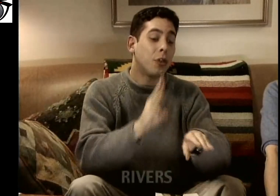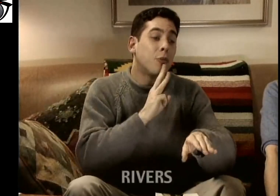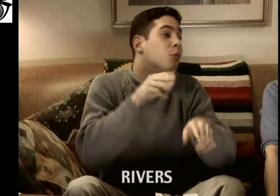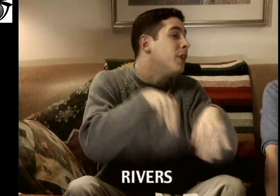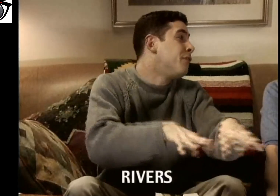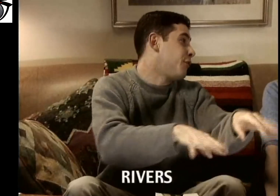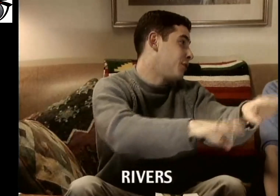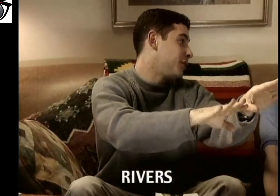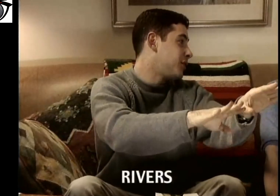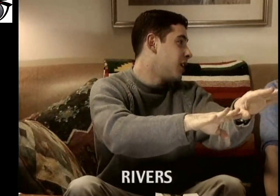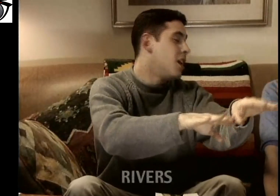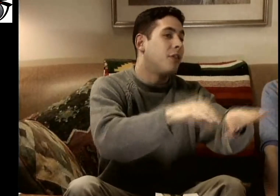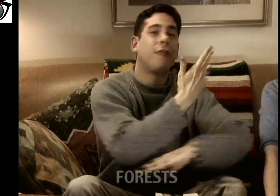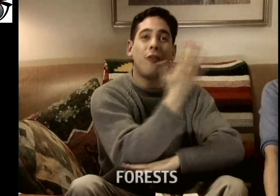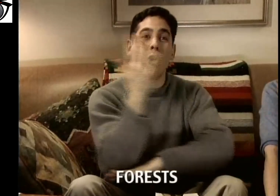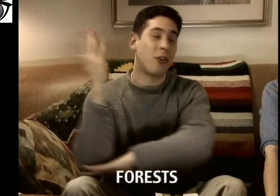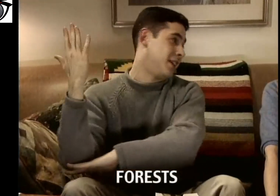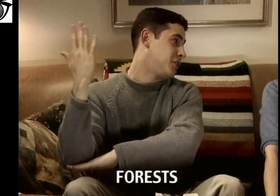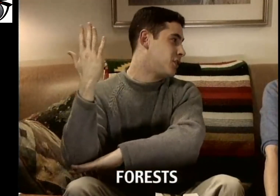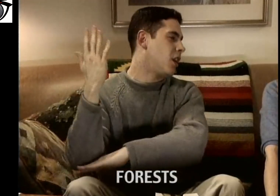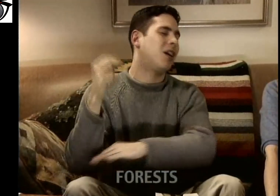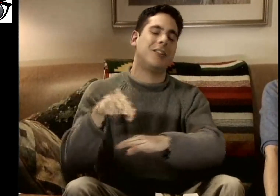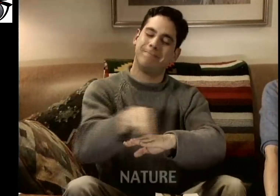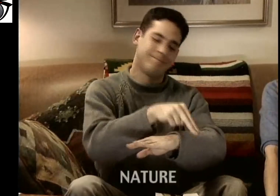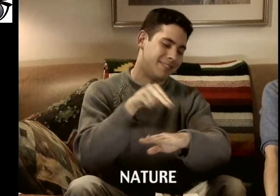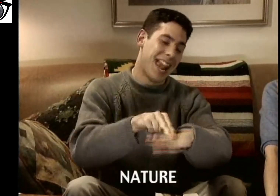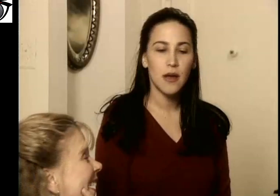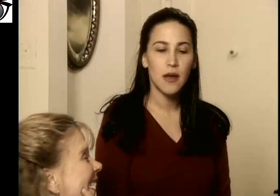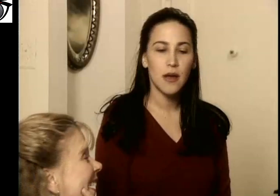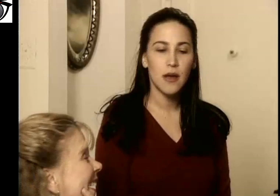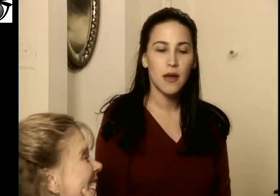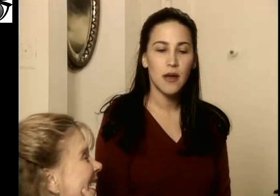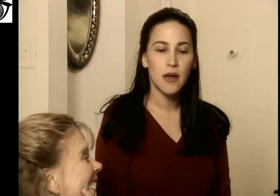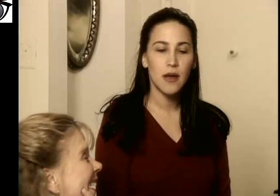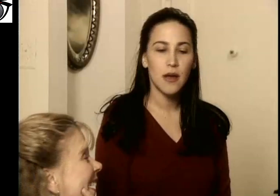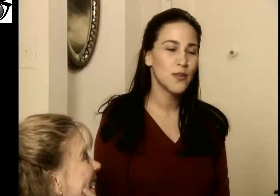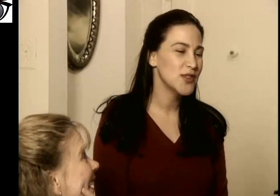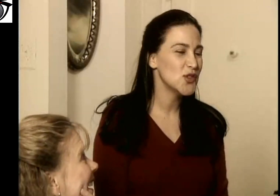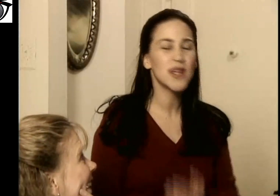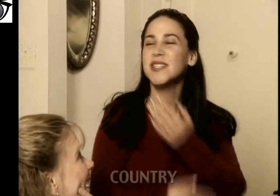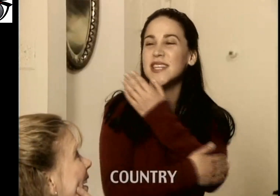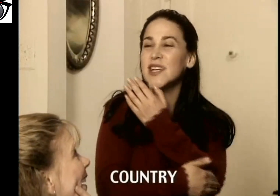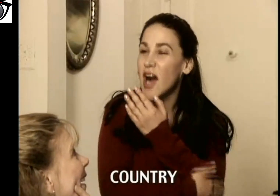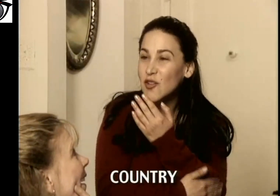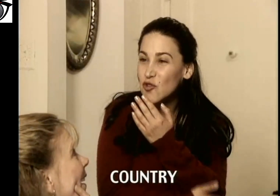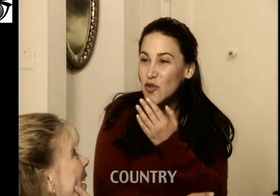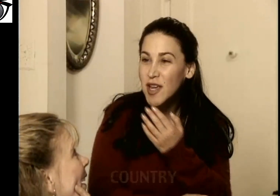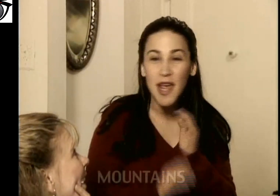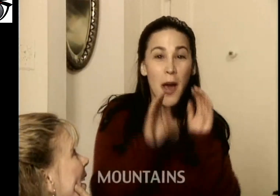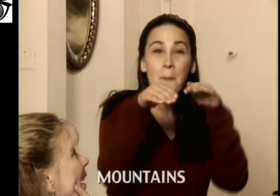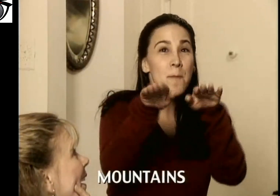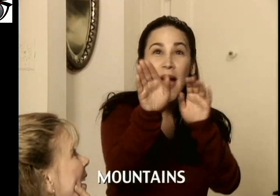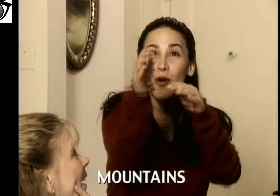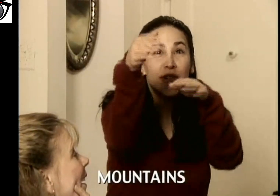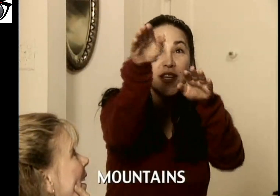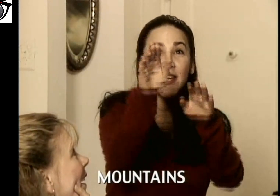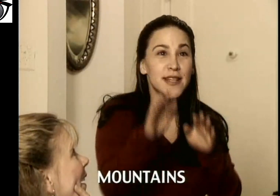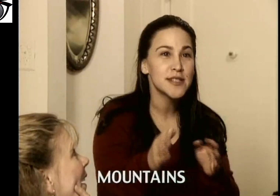valleys, the rivers, the forests, nature. Oh, but you can see